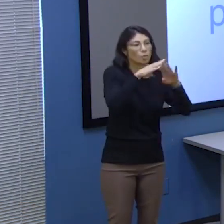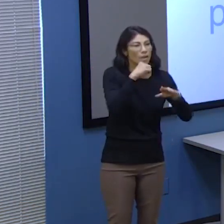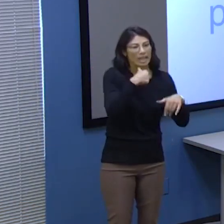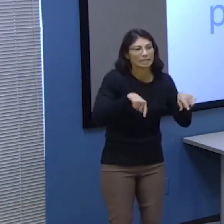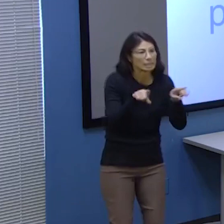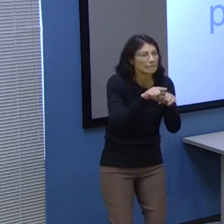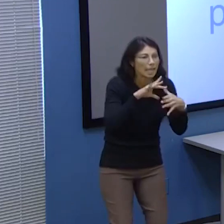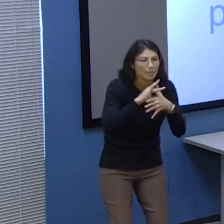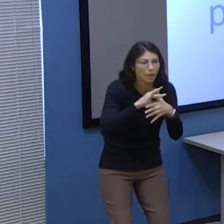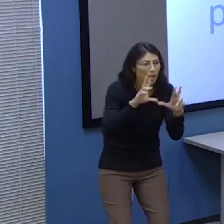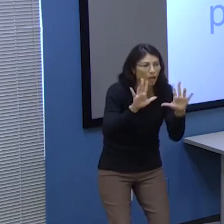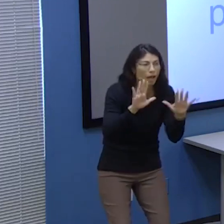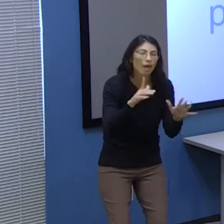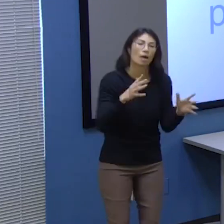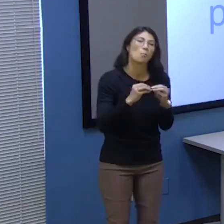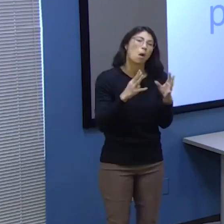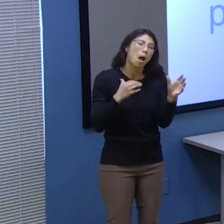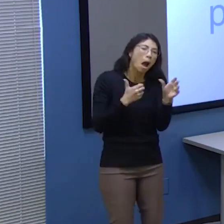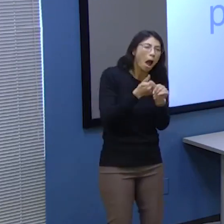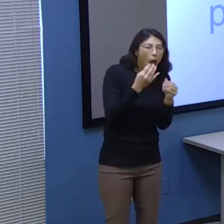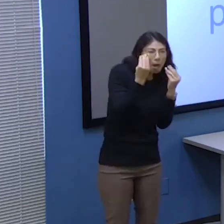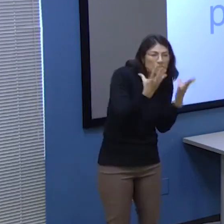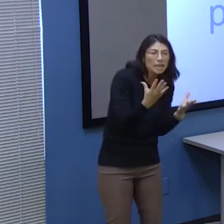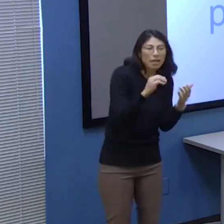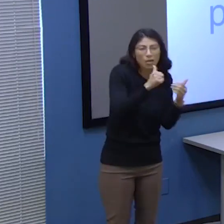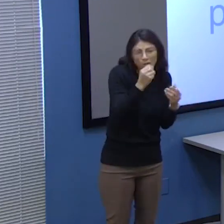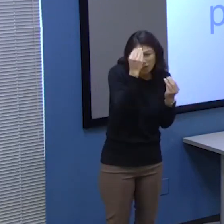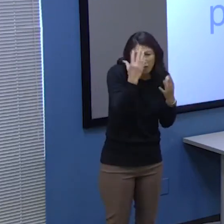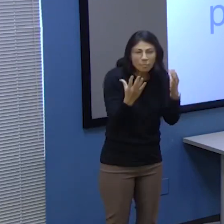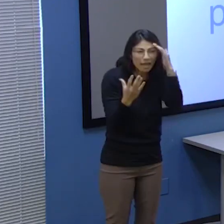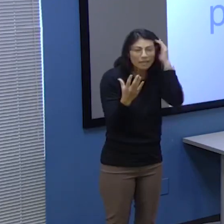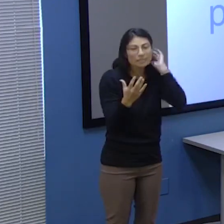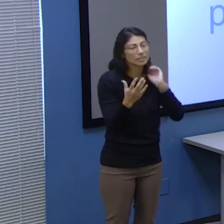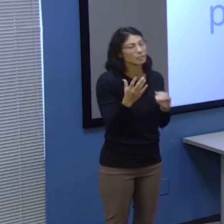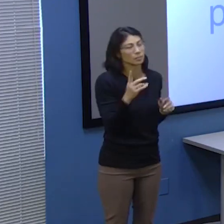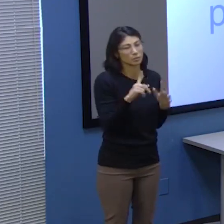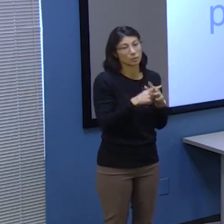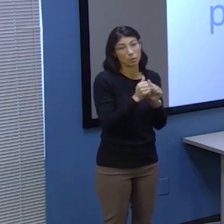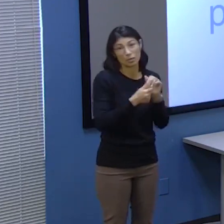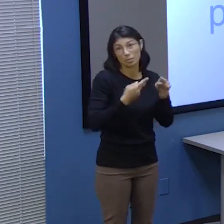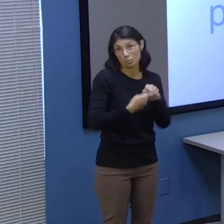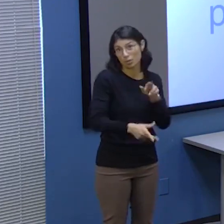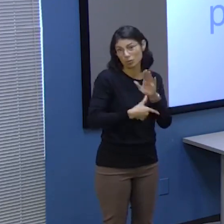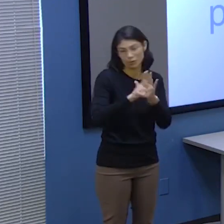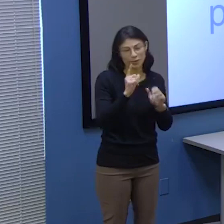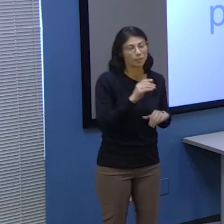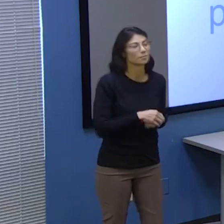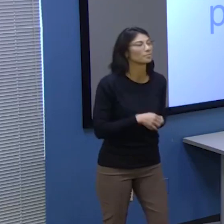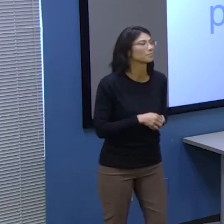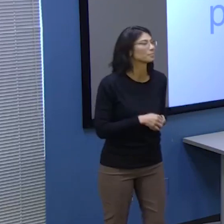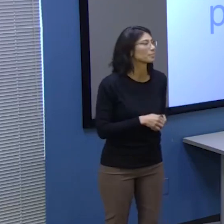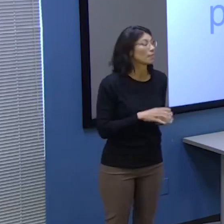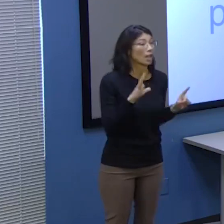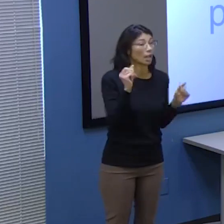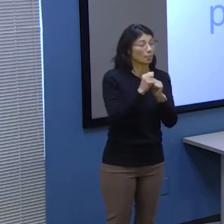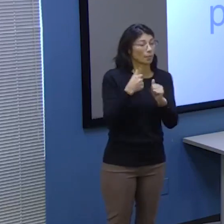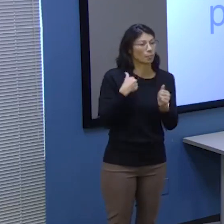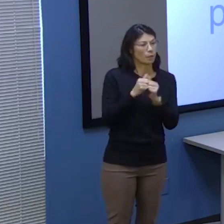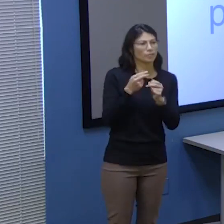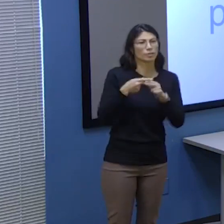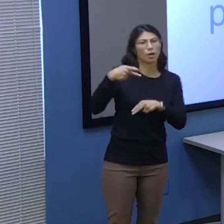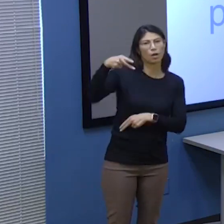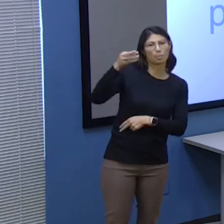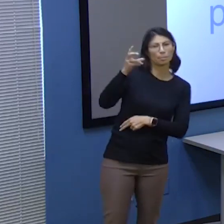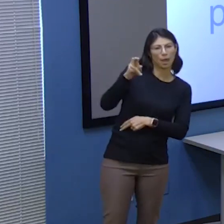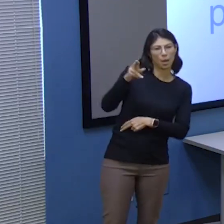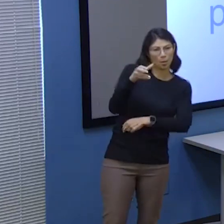the same stuff. This is kind of updates and some other information, but I will start off with a brief review. So the company I'm with is called Powur.